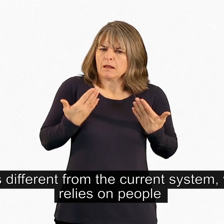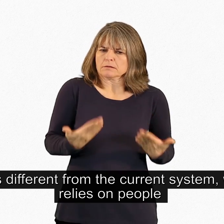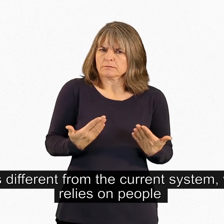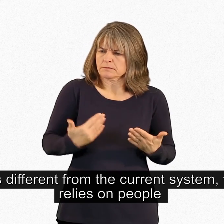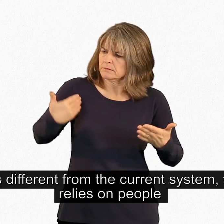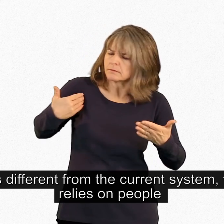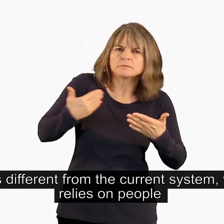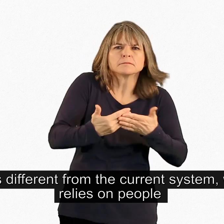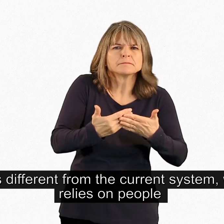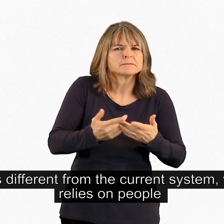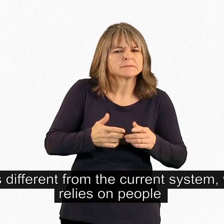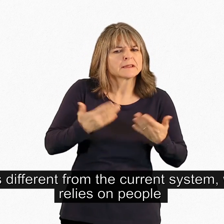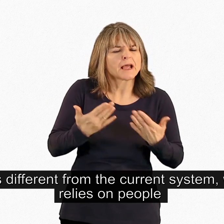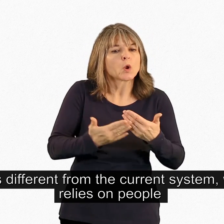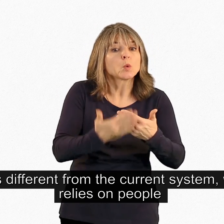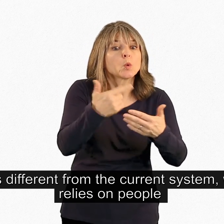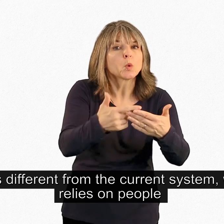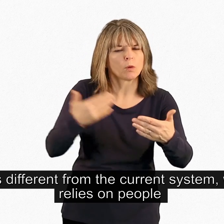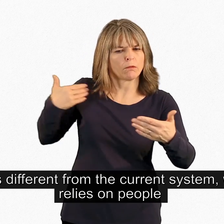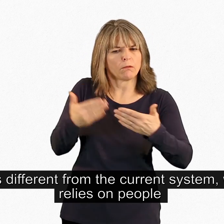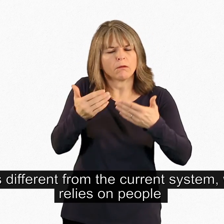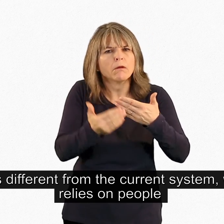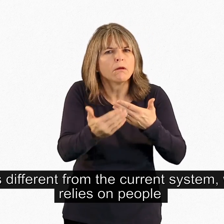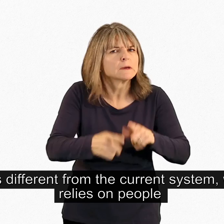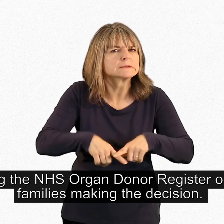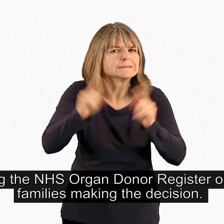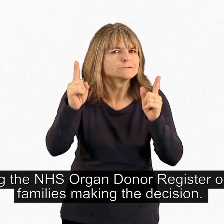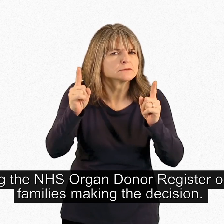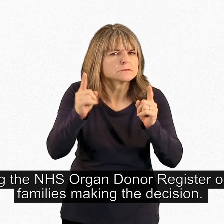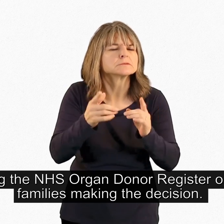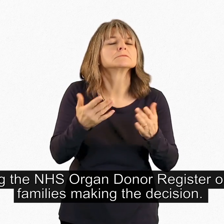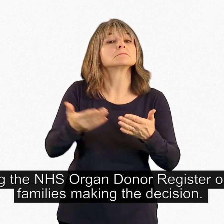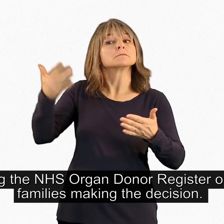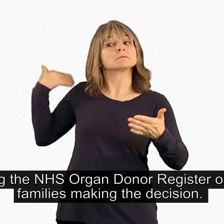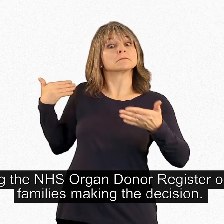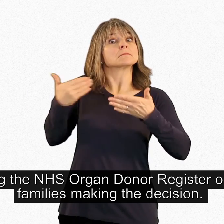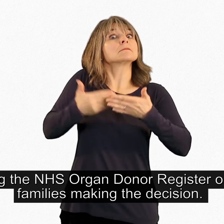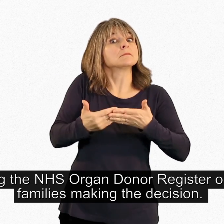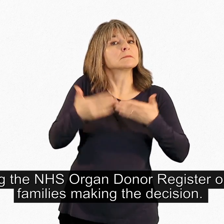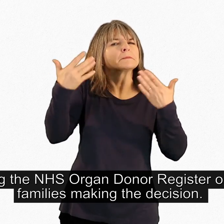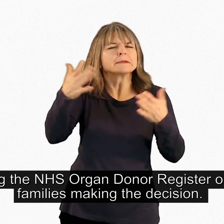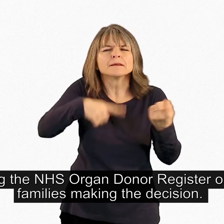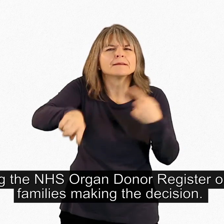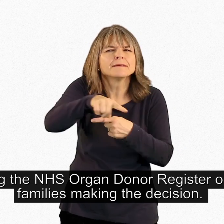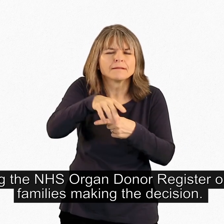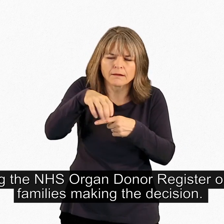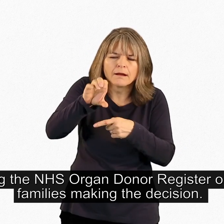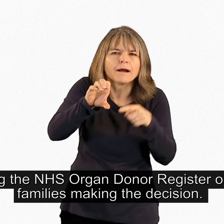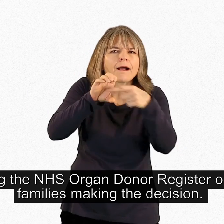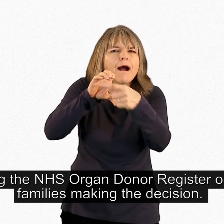This is different from the current system, which relies on people joining the NHS organ donor register or their families making